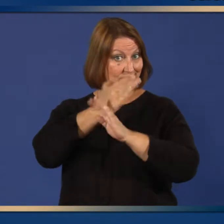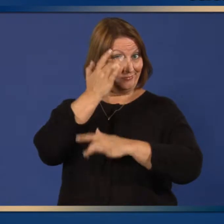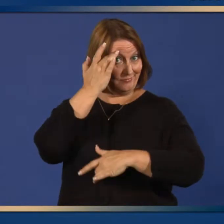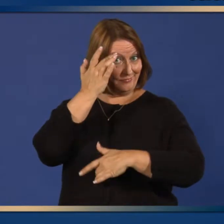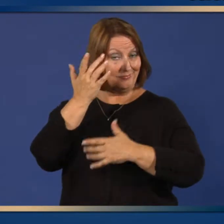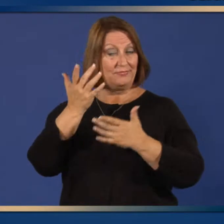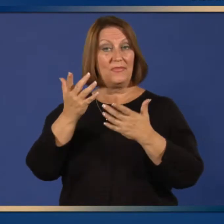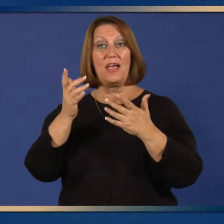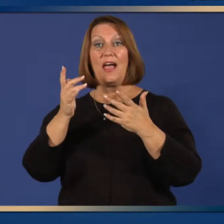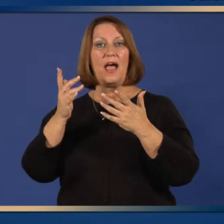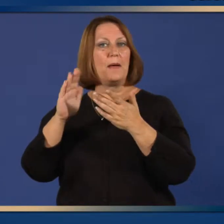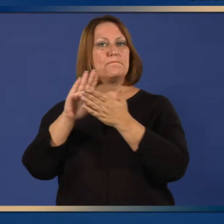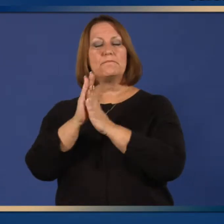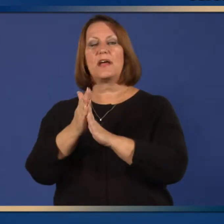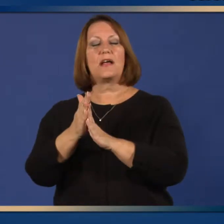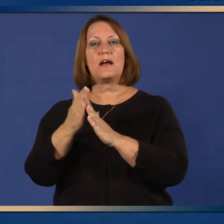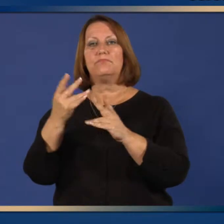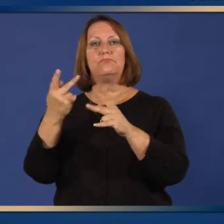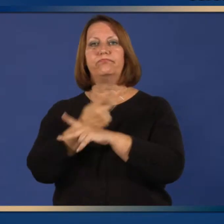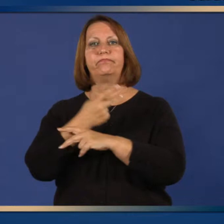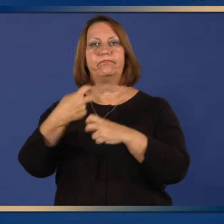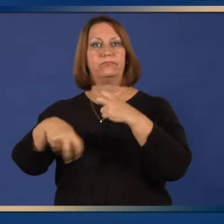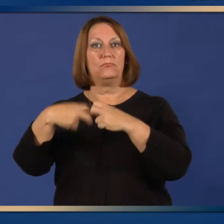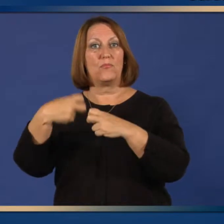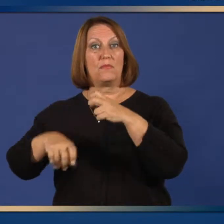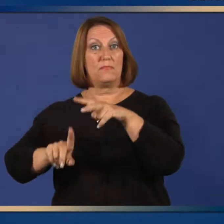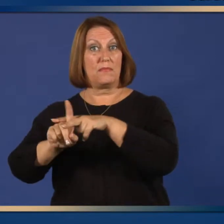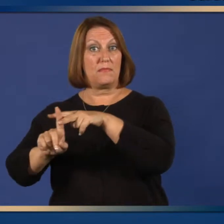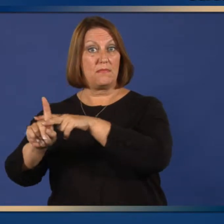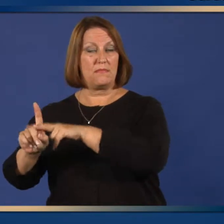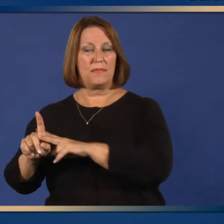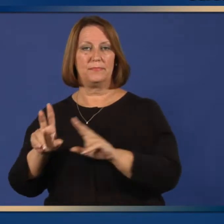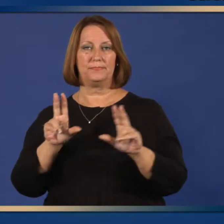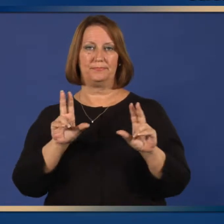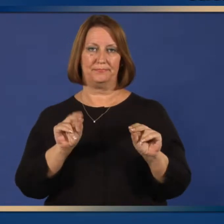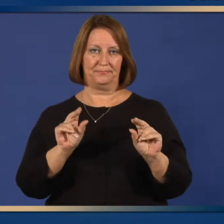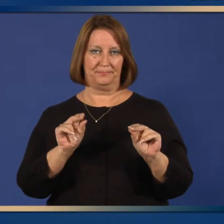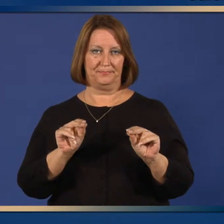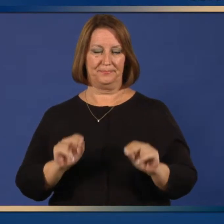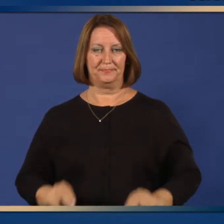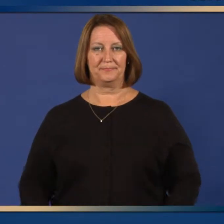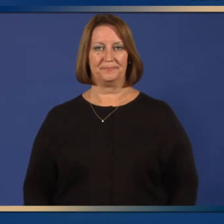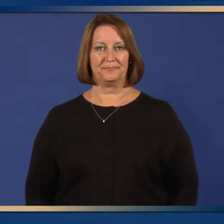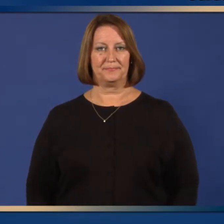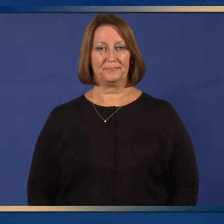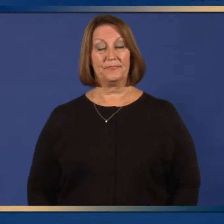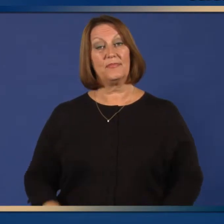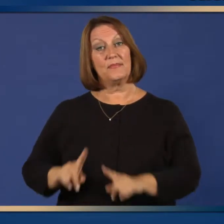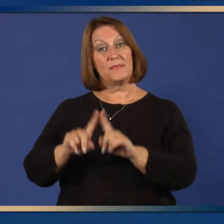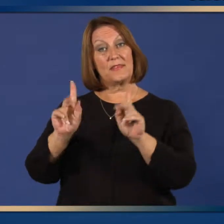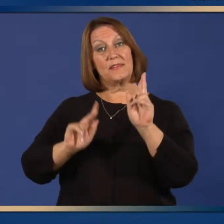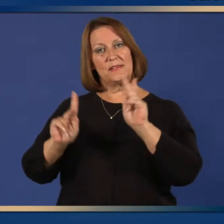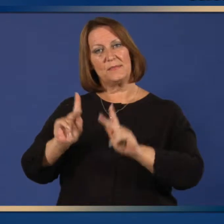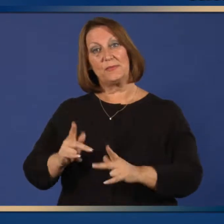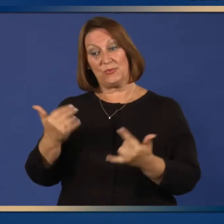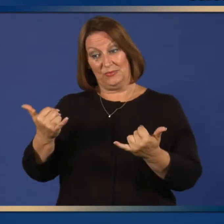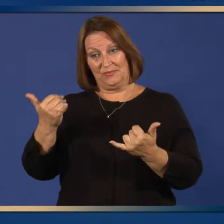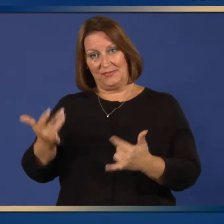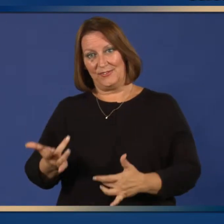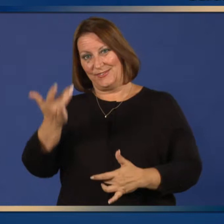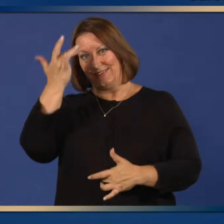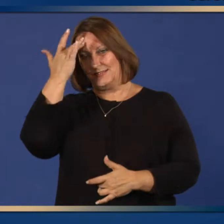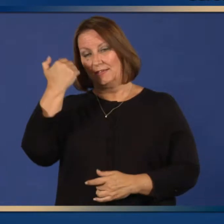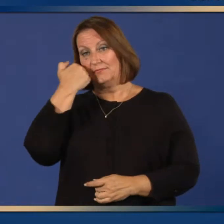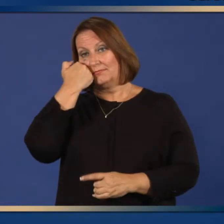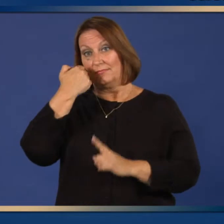Persons with an acute febrile illness usually should not be vaccinated until their symptoms have improved.